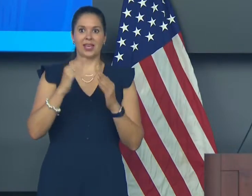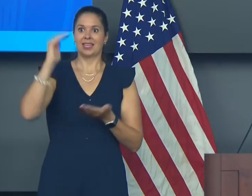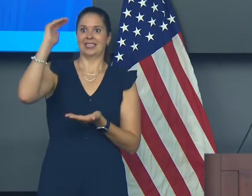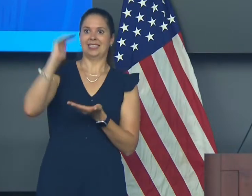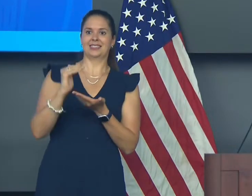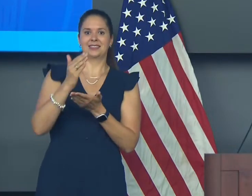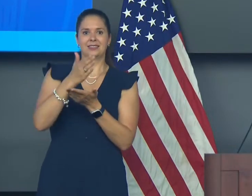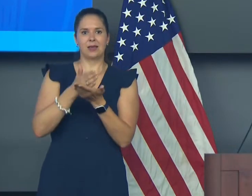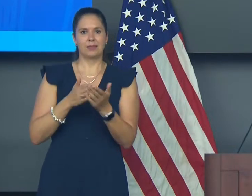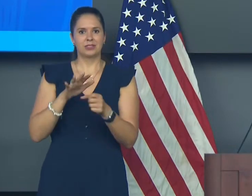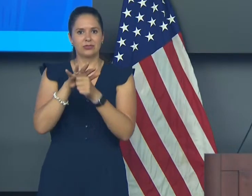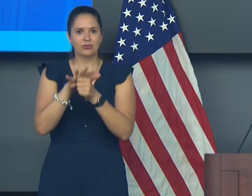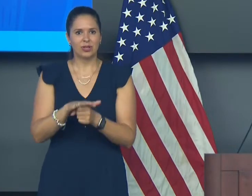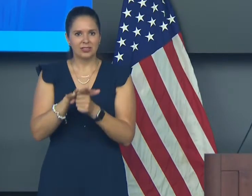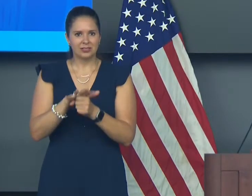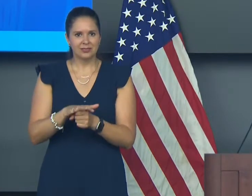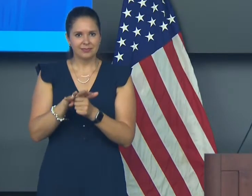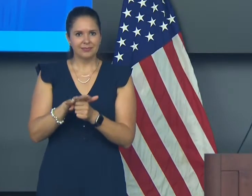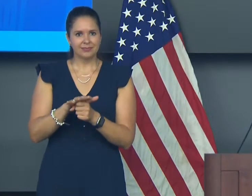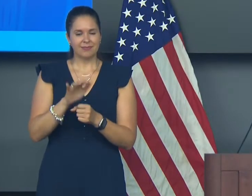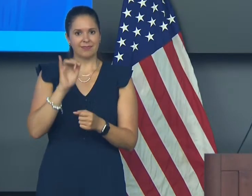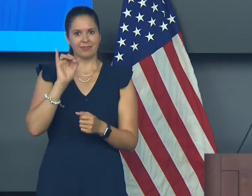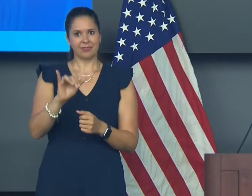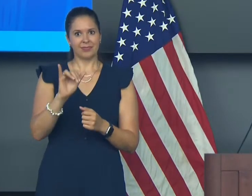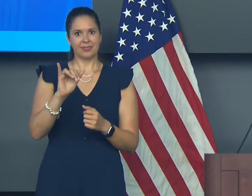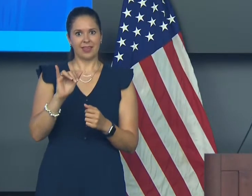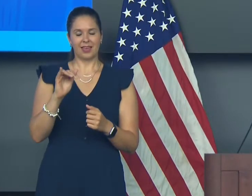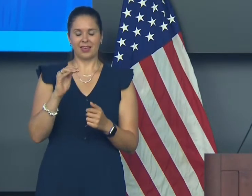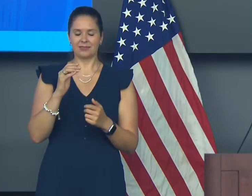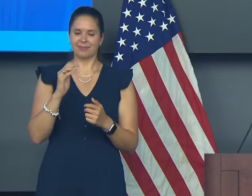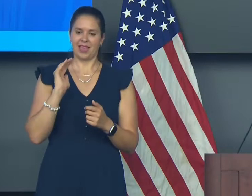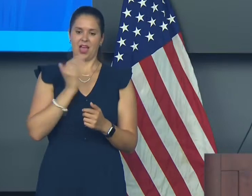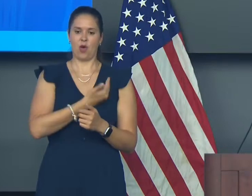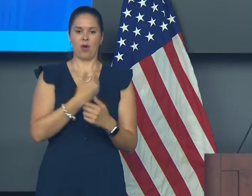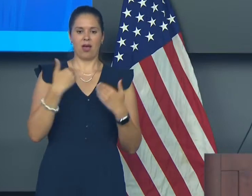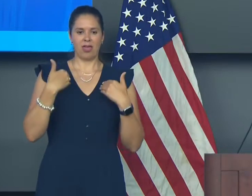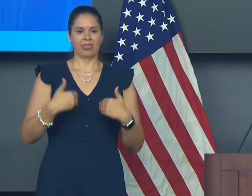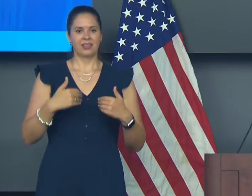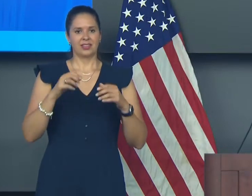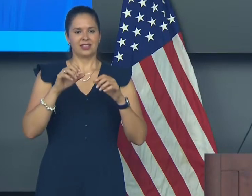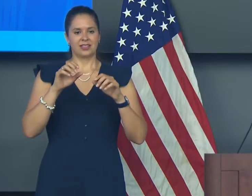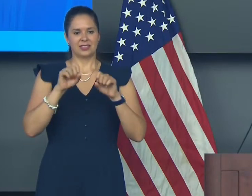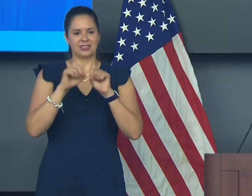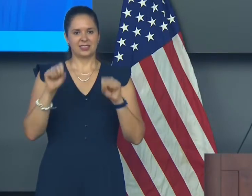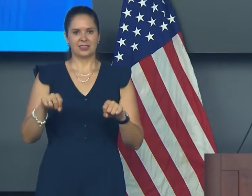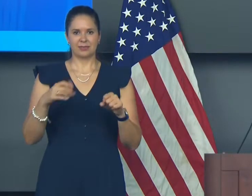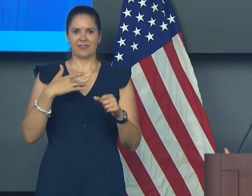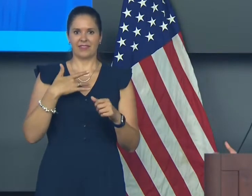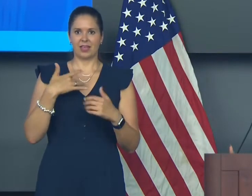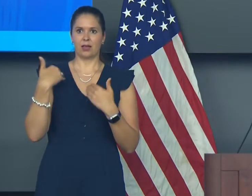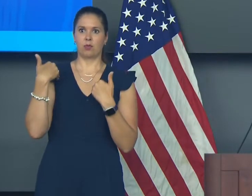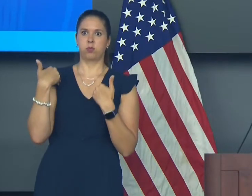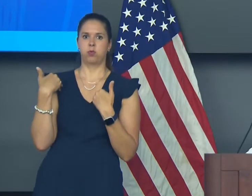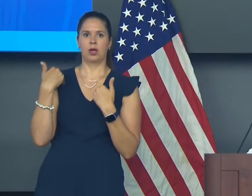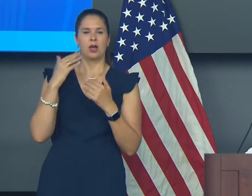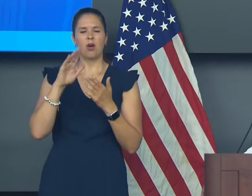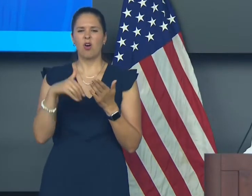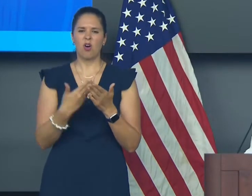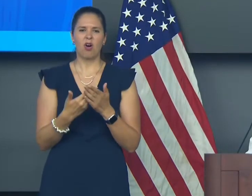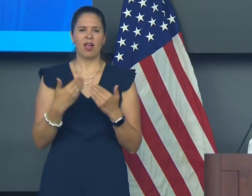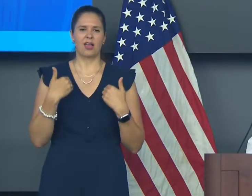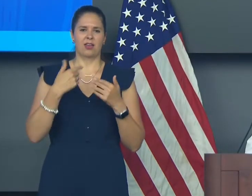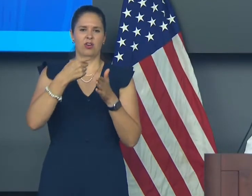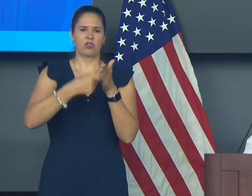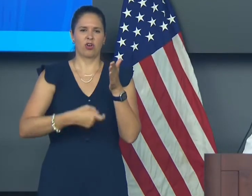some of the stress that was being put upon our health system. And of course, we know that all came at a